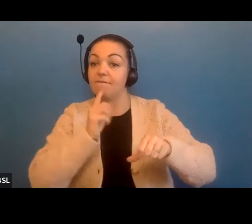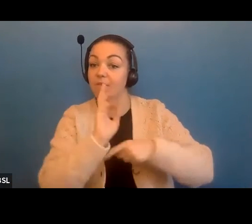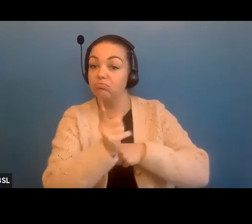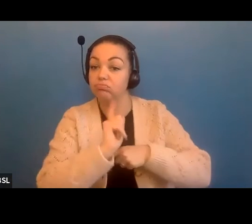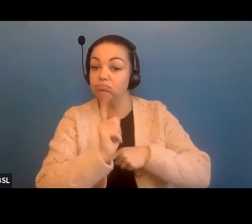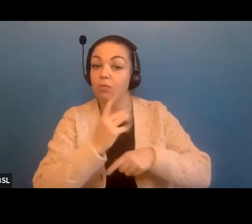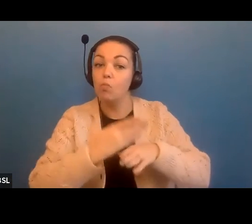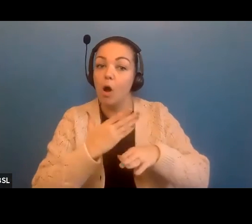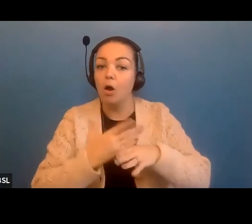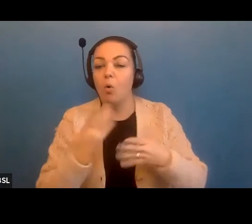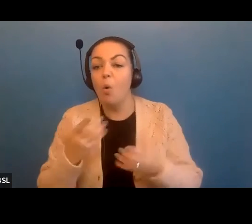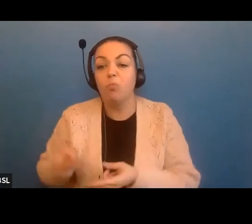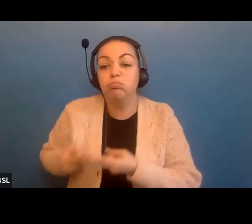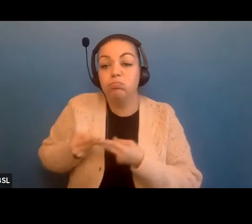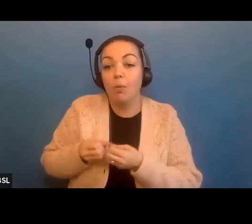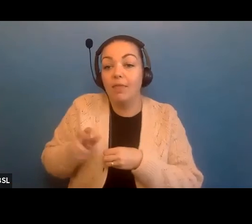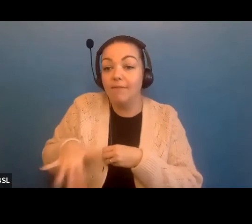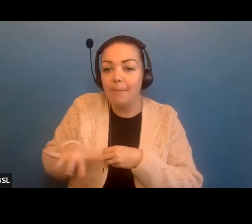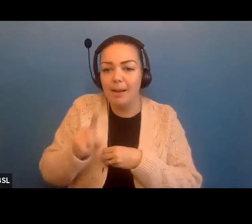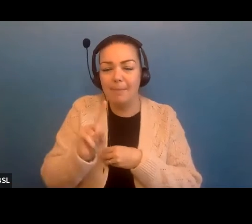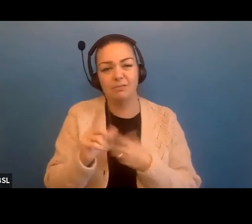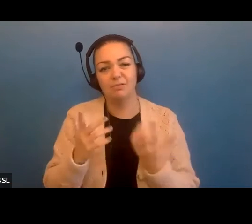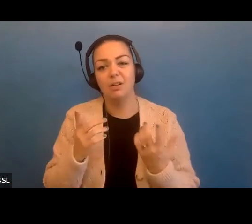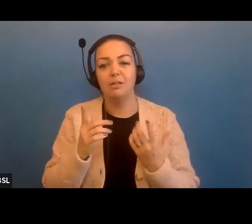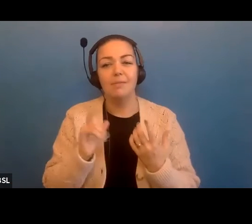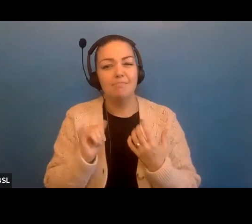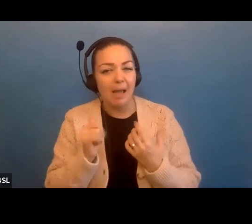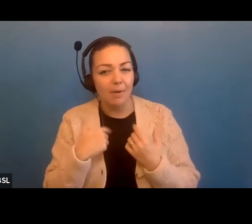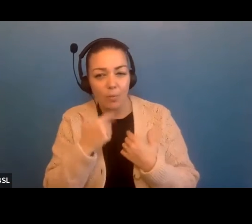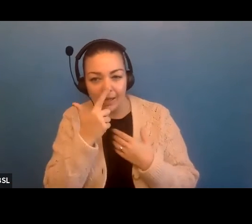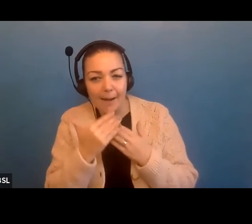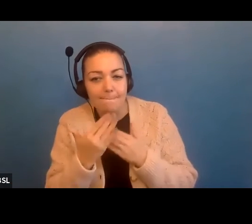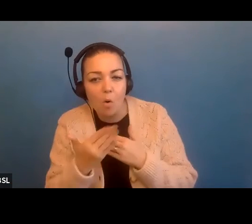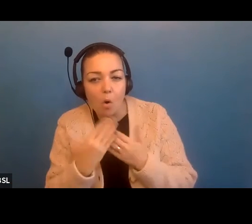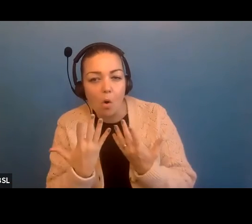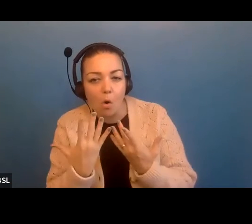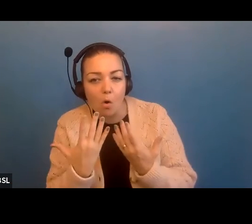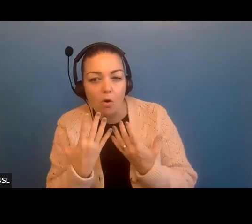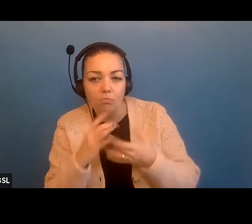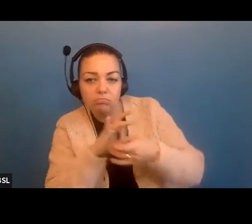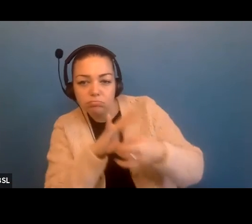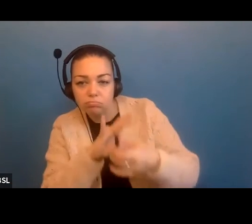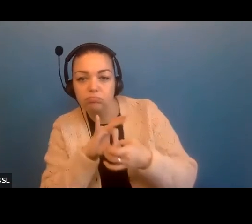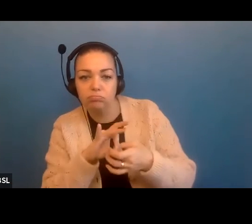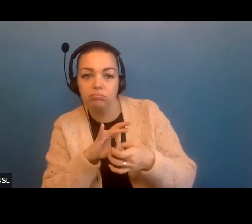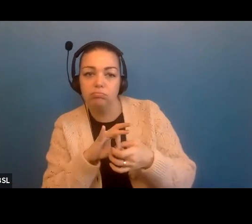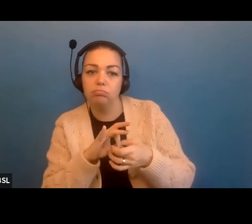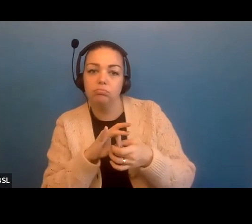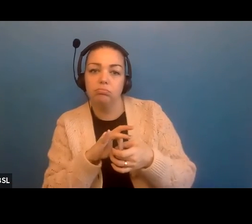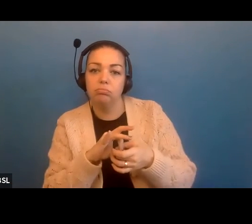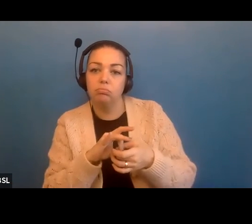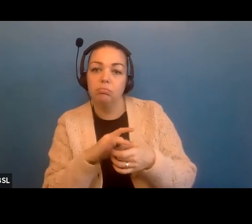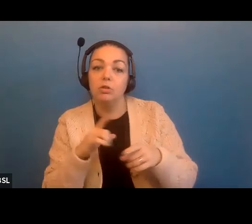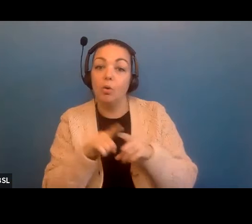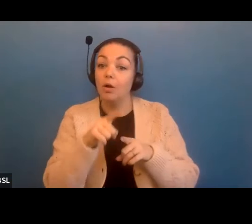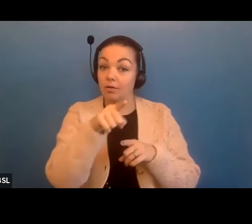then again, what if we do more? Like we collaborate with GIZ and then the first motorcycle, the three-wheelers